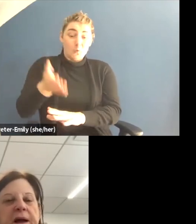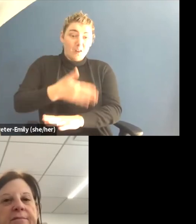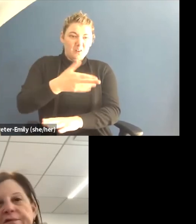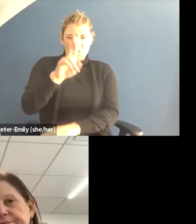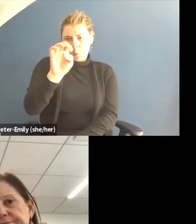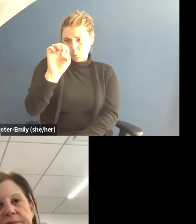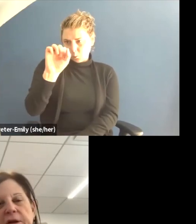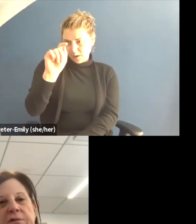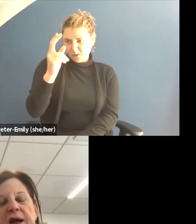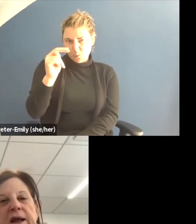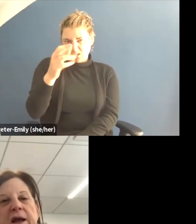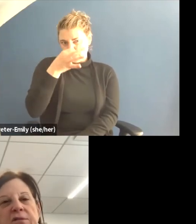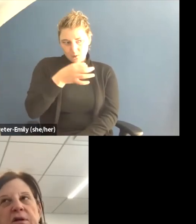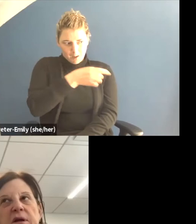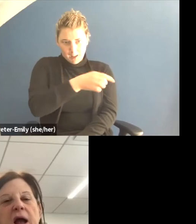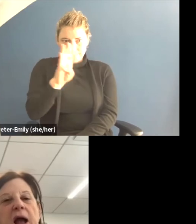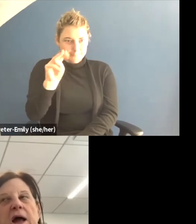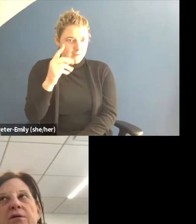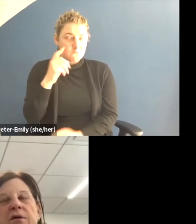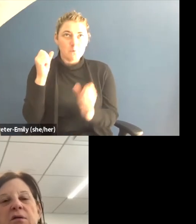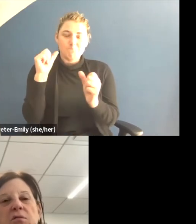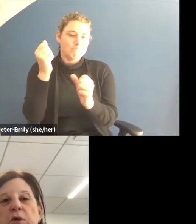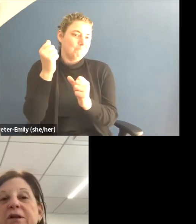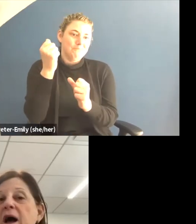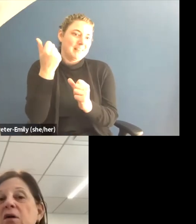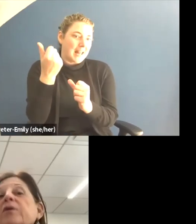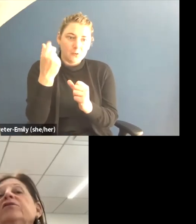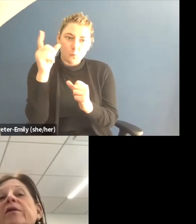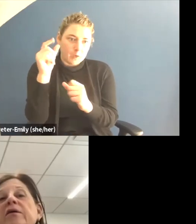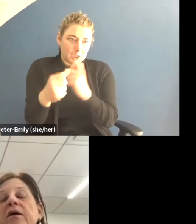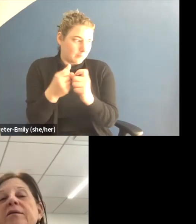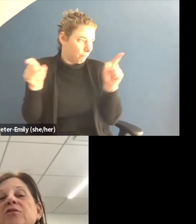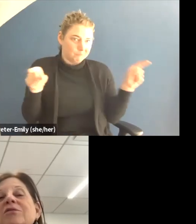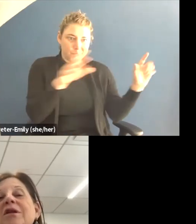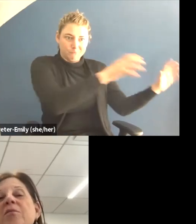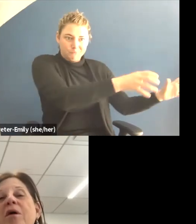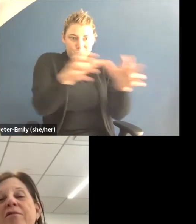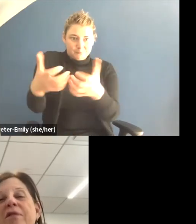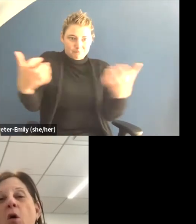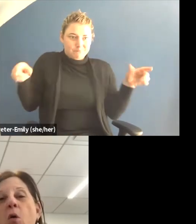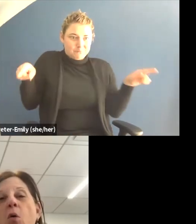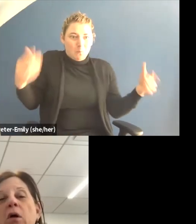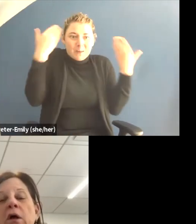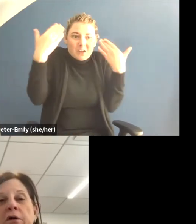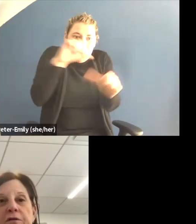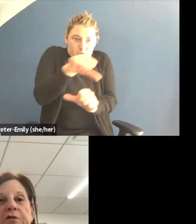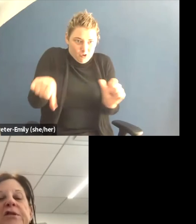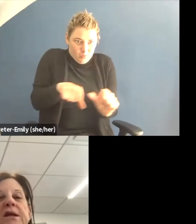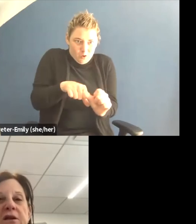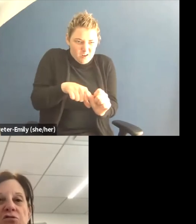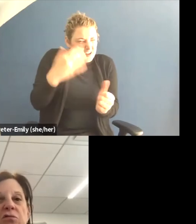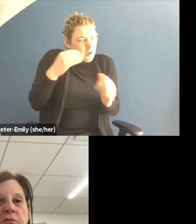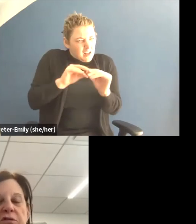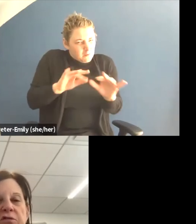from BAM for, you know, decades, and we did not know each other. This was another part of that whole